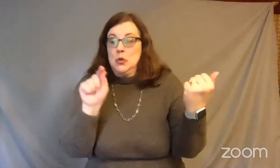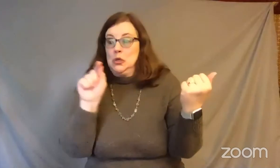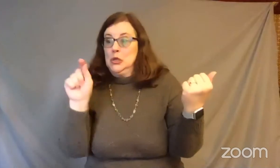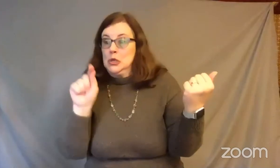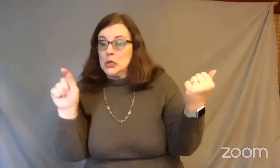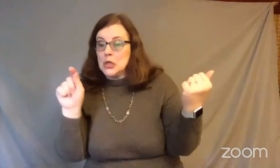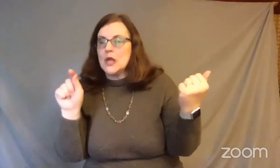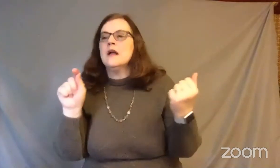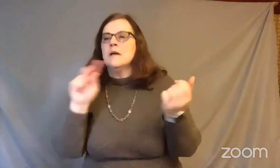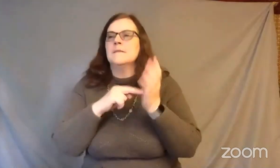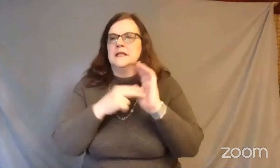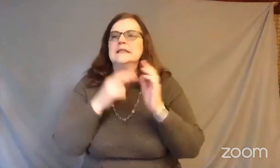was acquired at the same time.